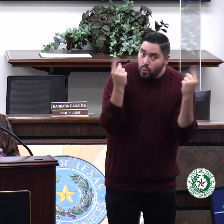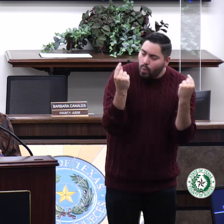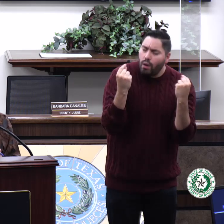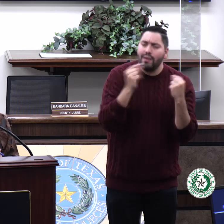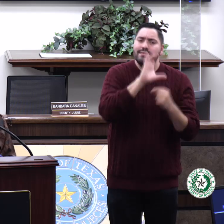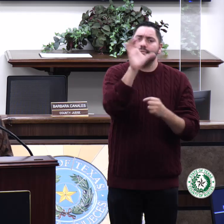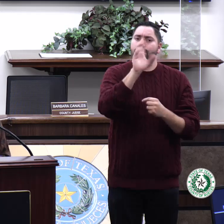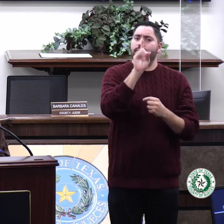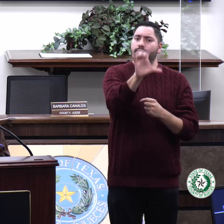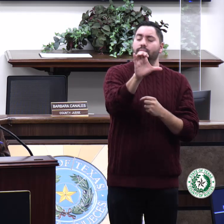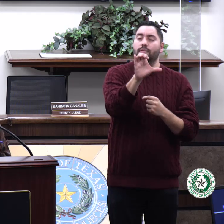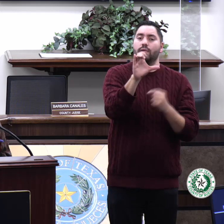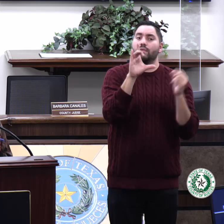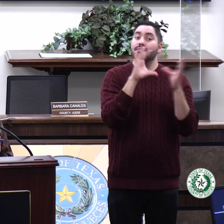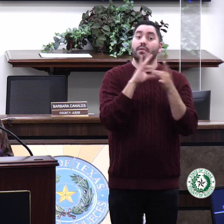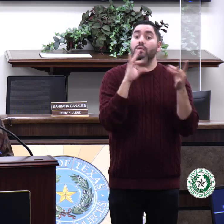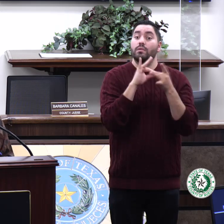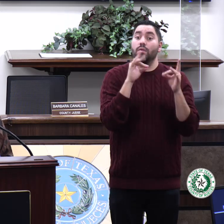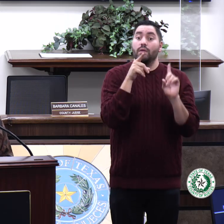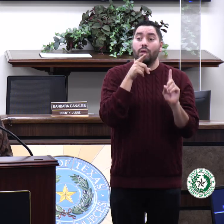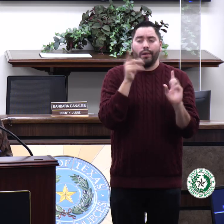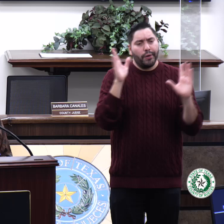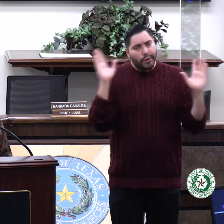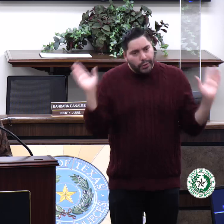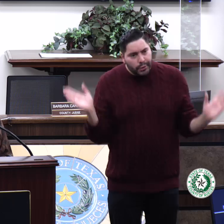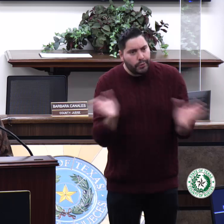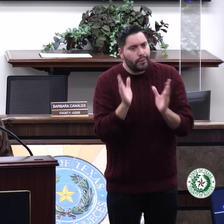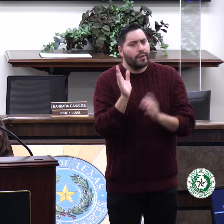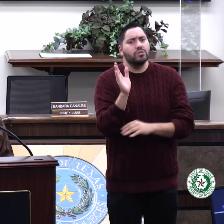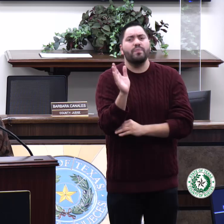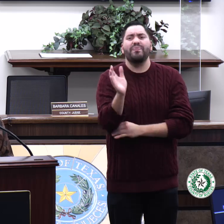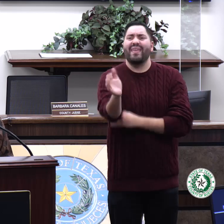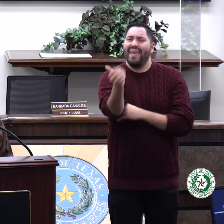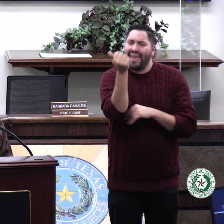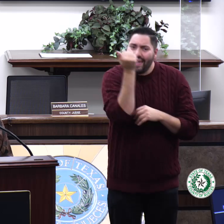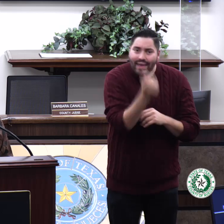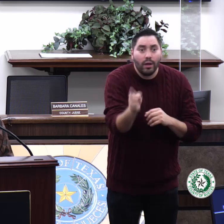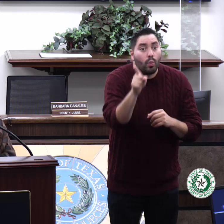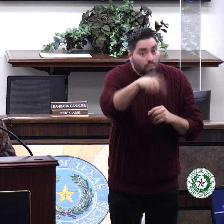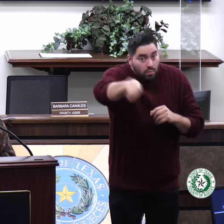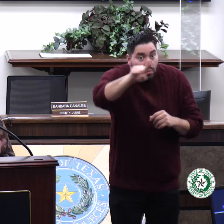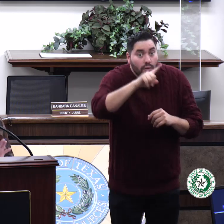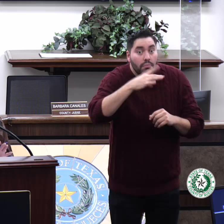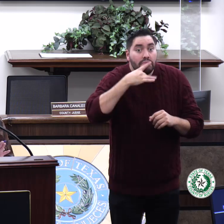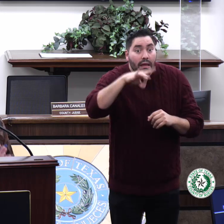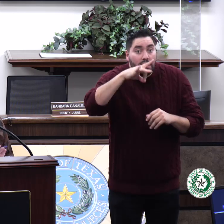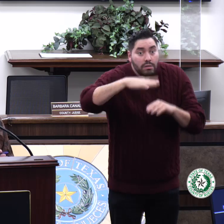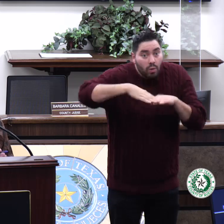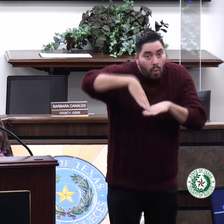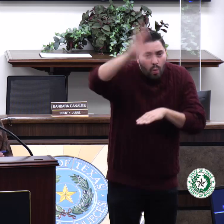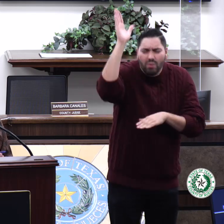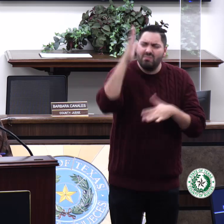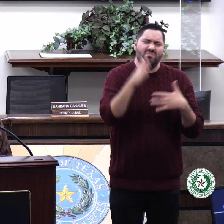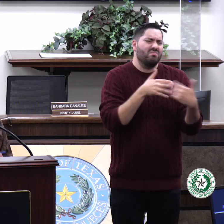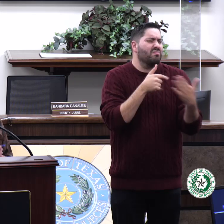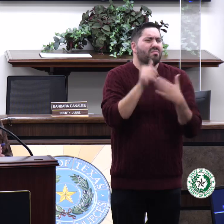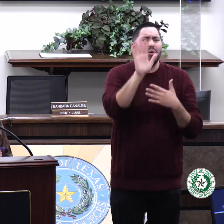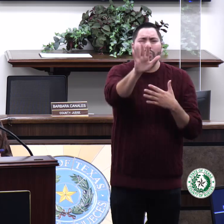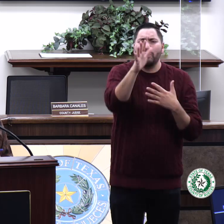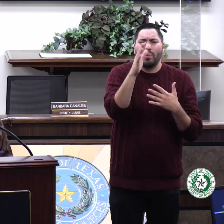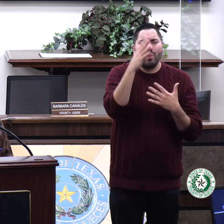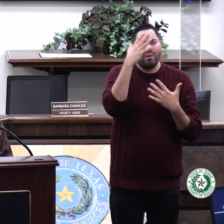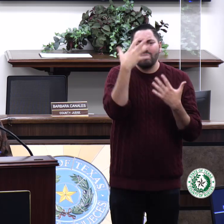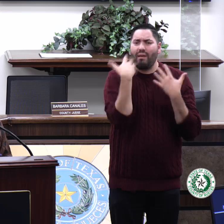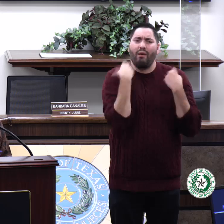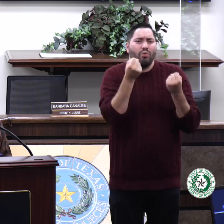the CDC says that it encourages all who are 18 and older, regardless of health conditions, to